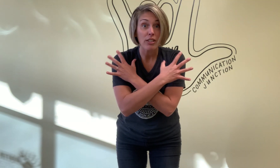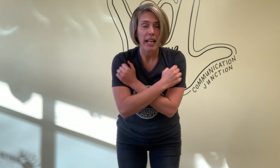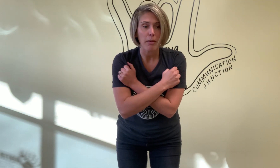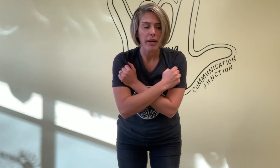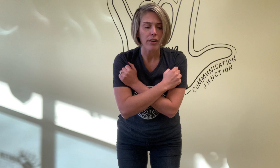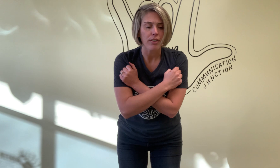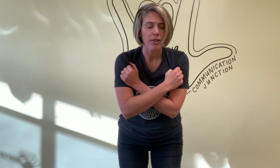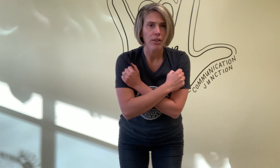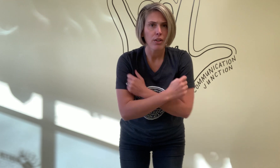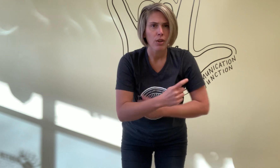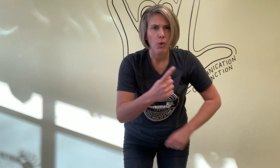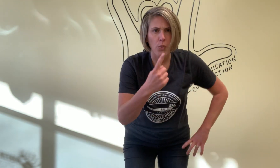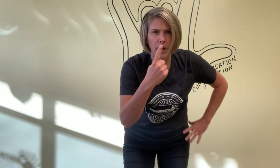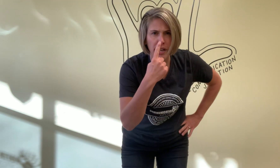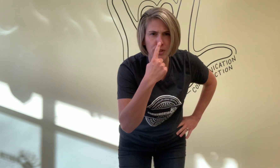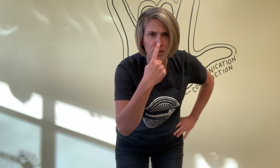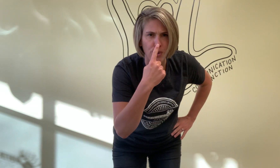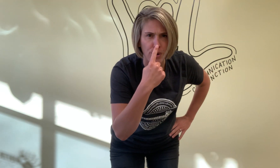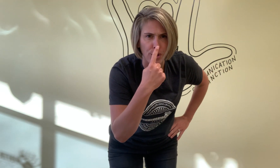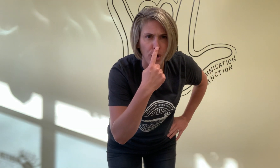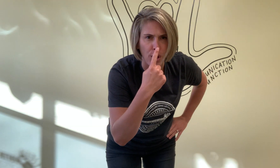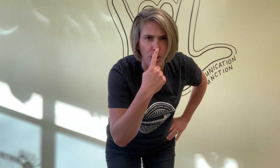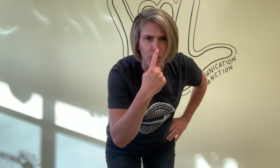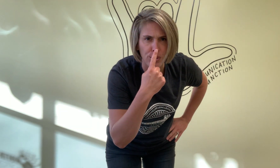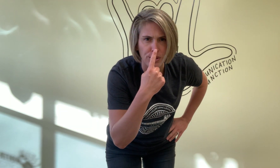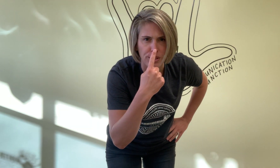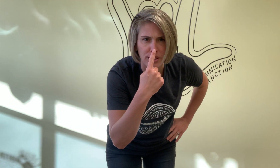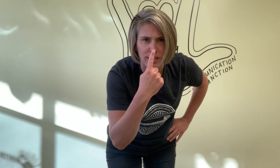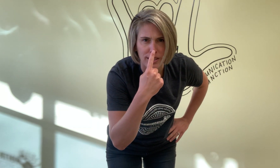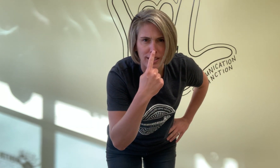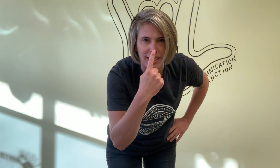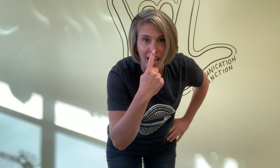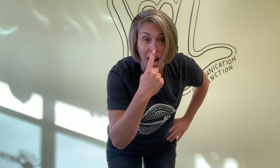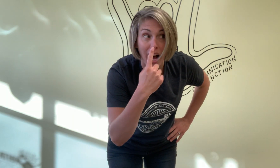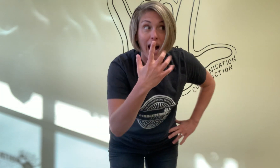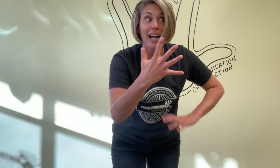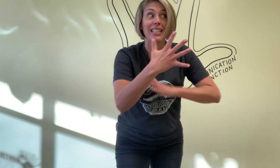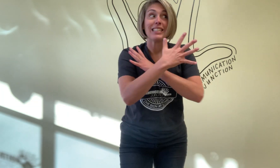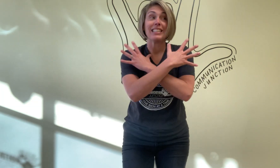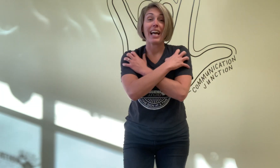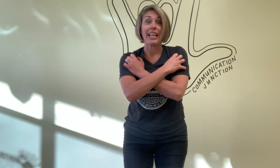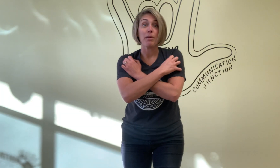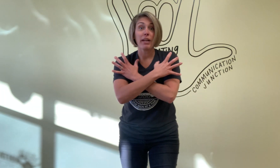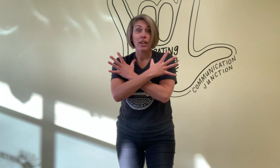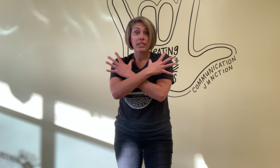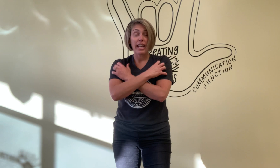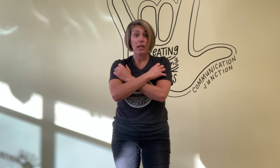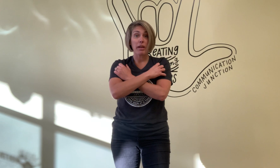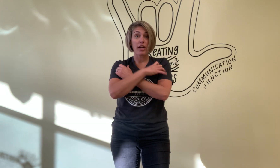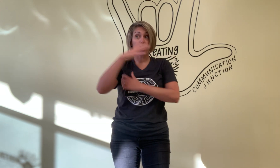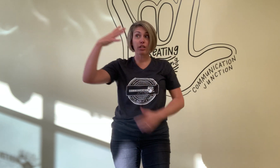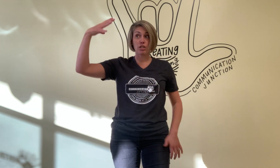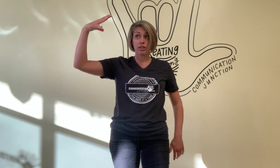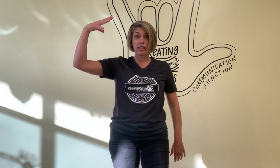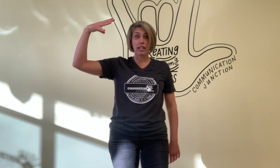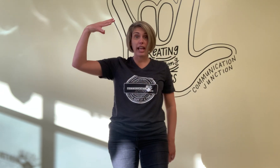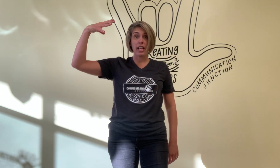Teddy bear, where's your nose? Teddy bear, turn out the light.